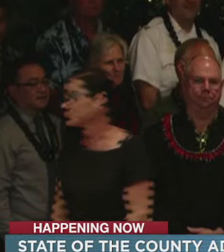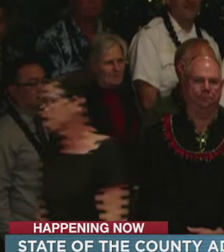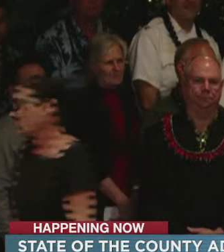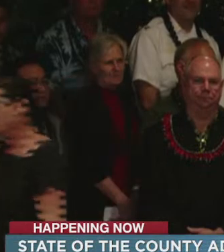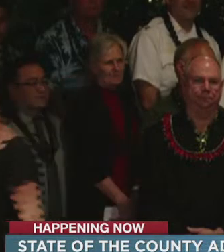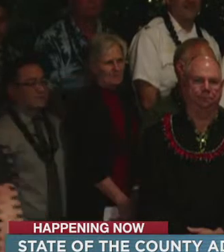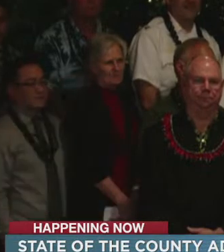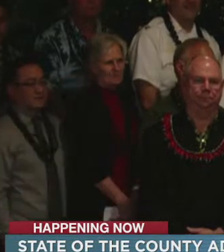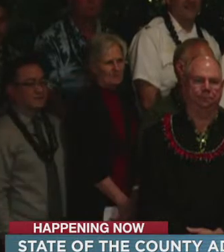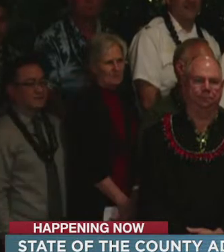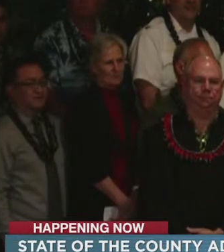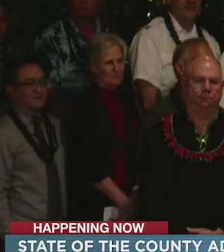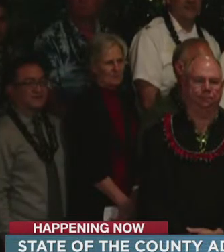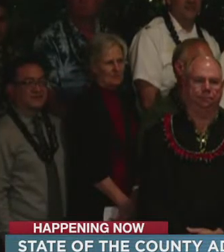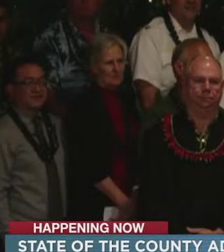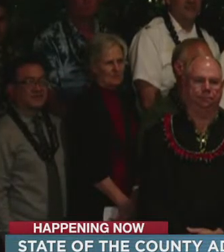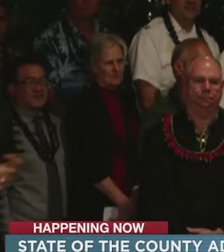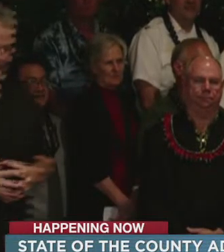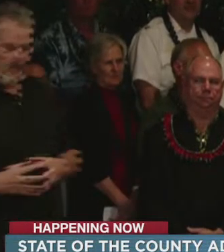civil defense,